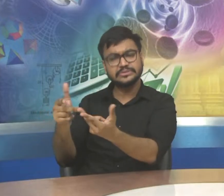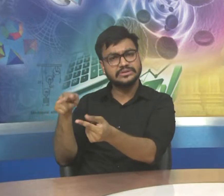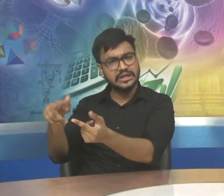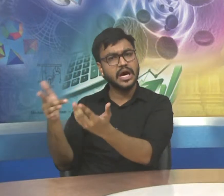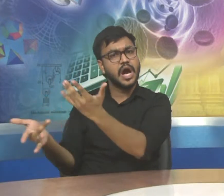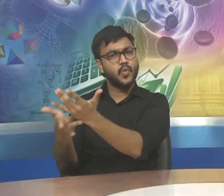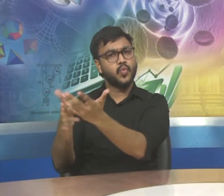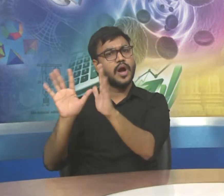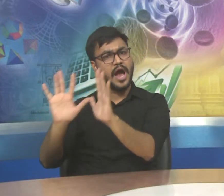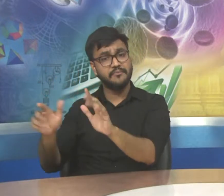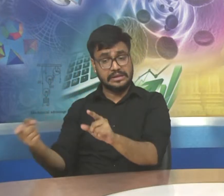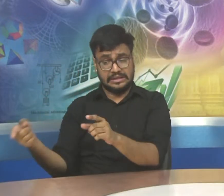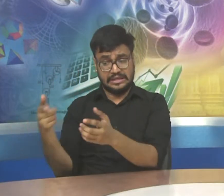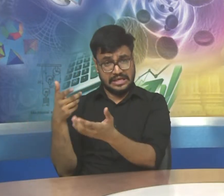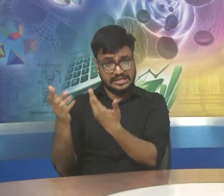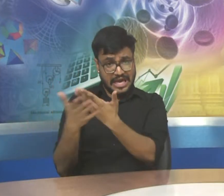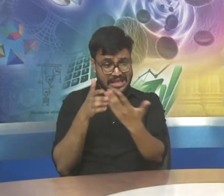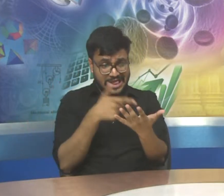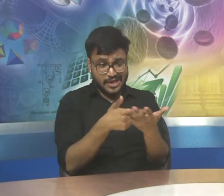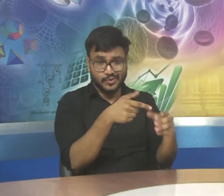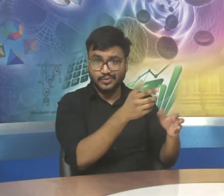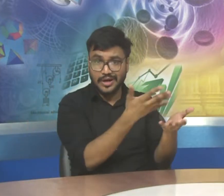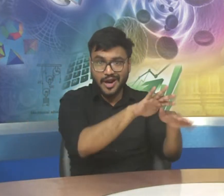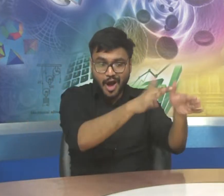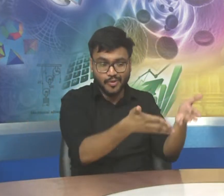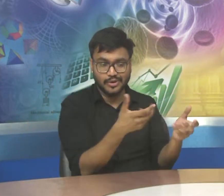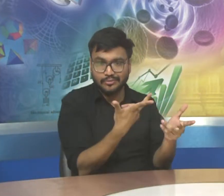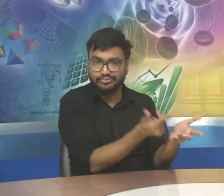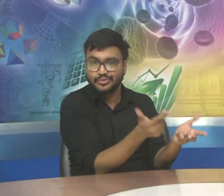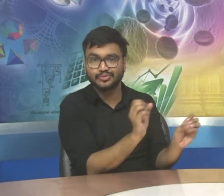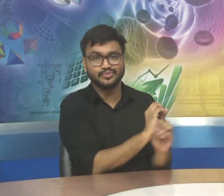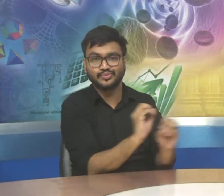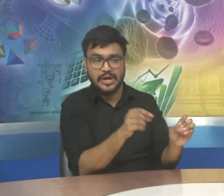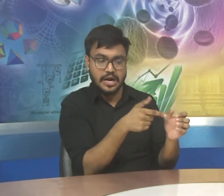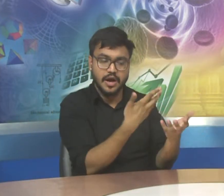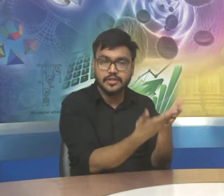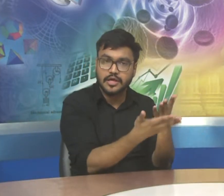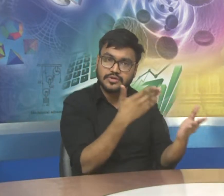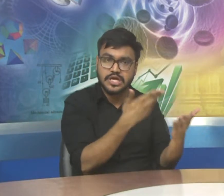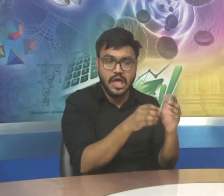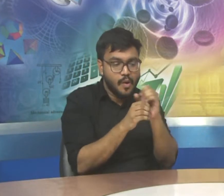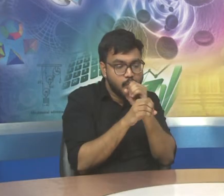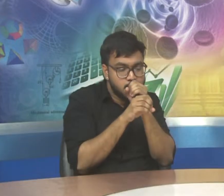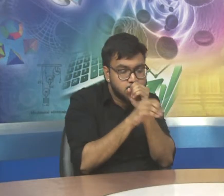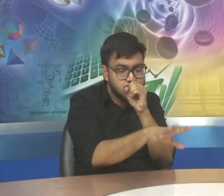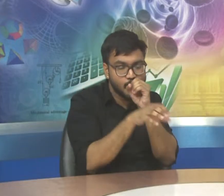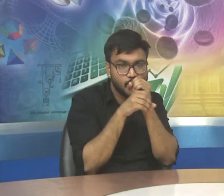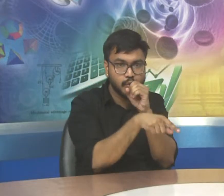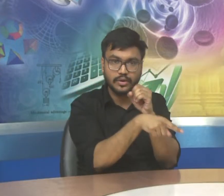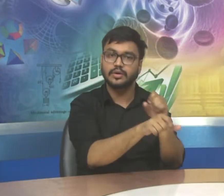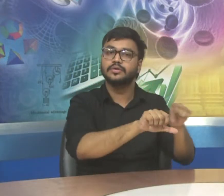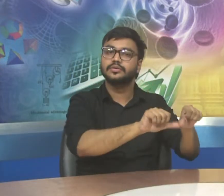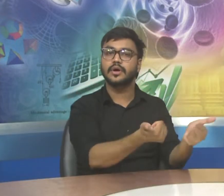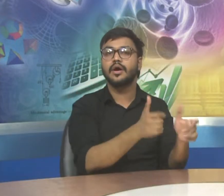and it is used for the chulhas in the villages.